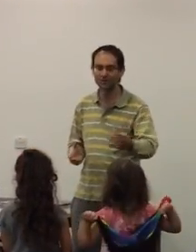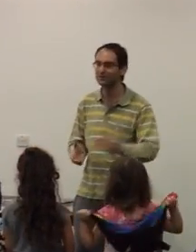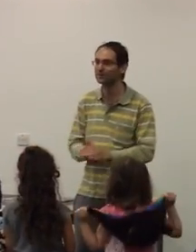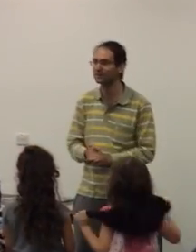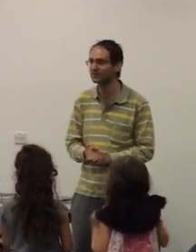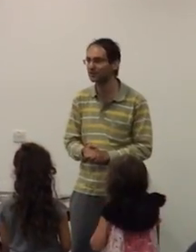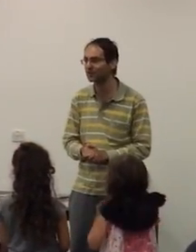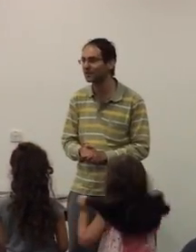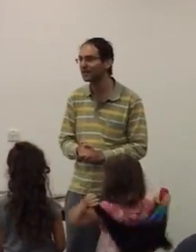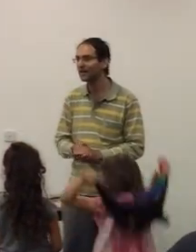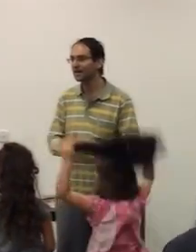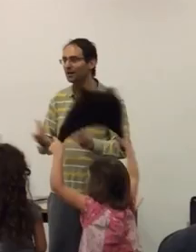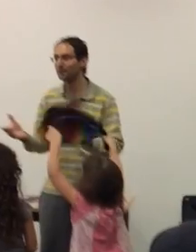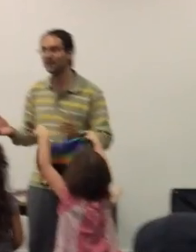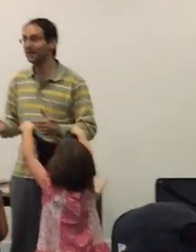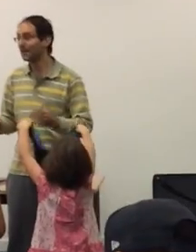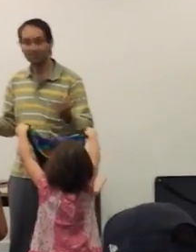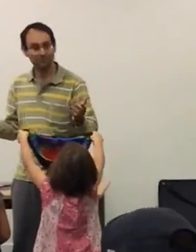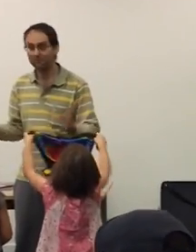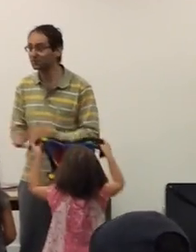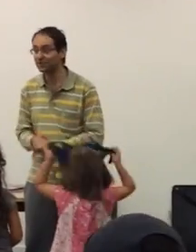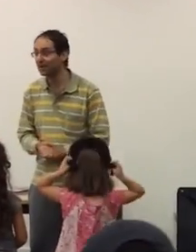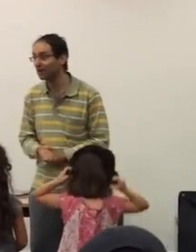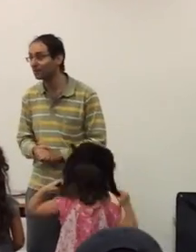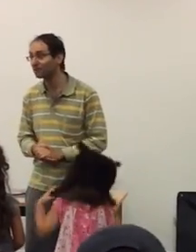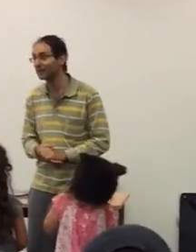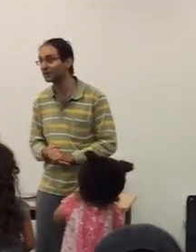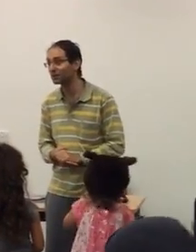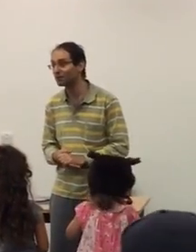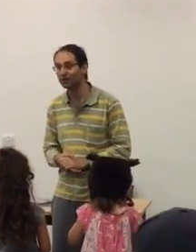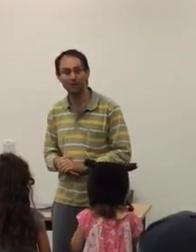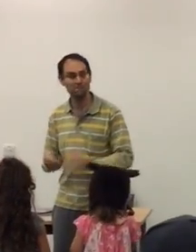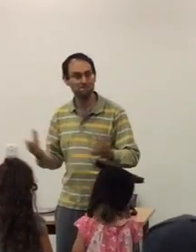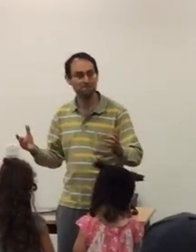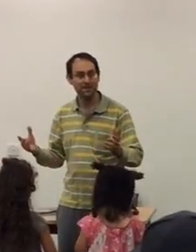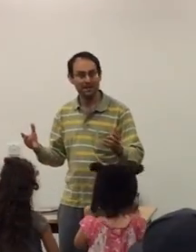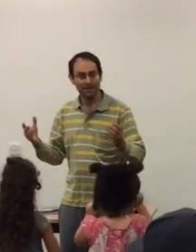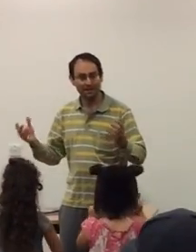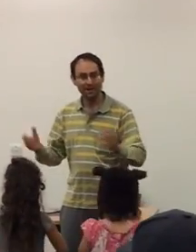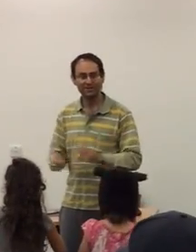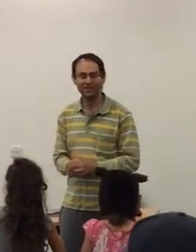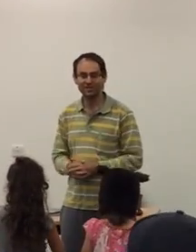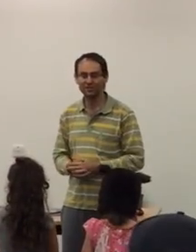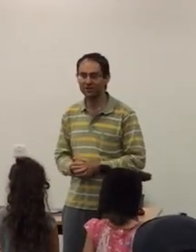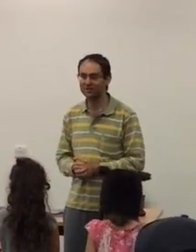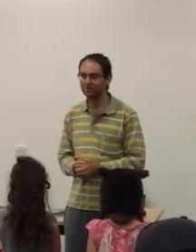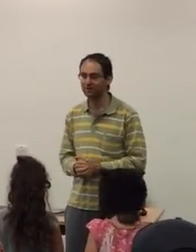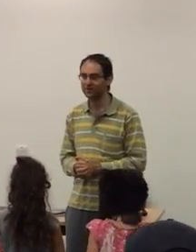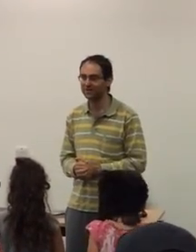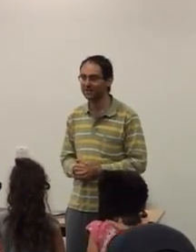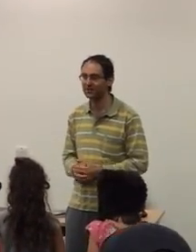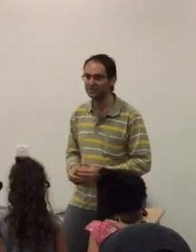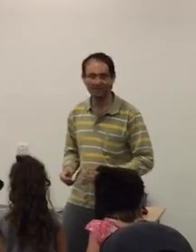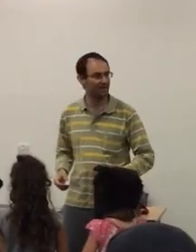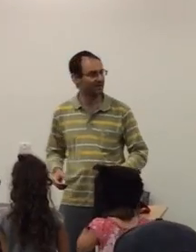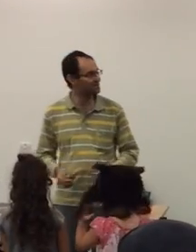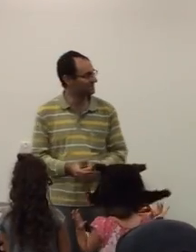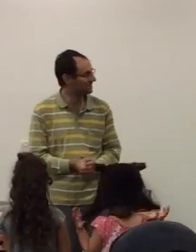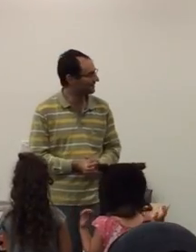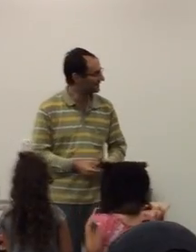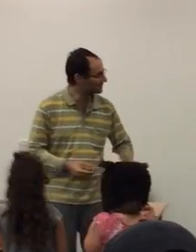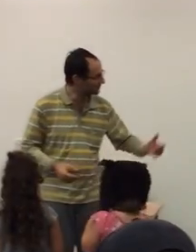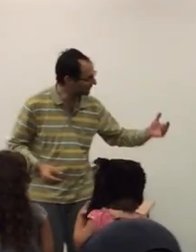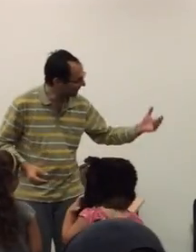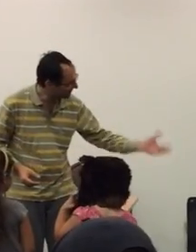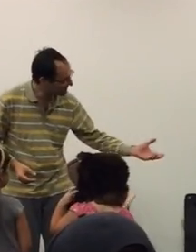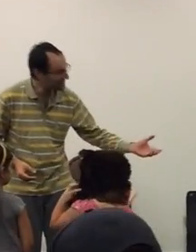take photos with the children. Just say hello. Thank you. As I said, it's a charity project. And once again, a